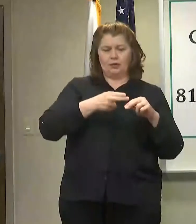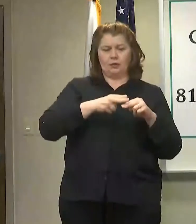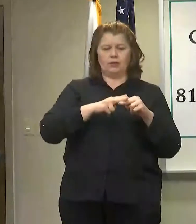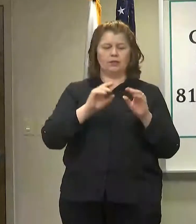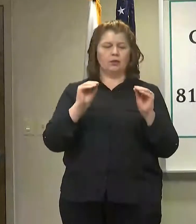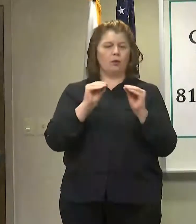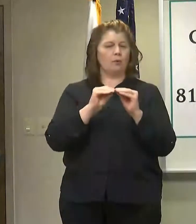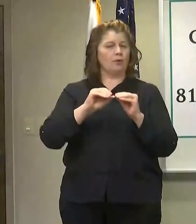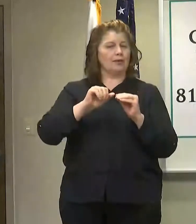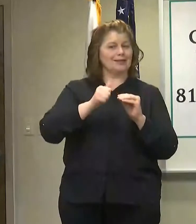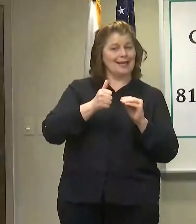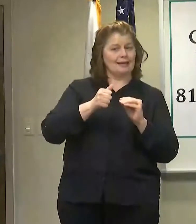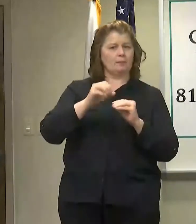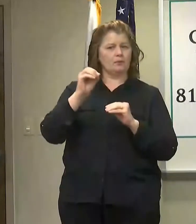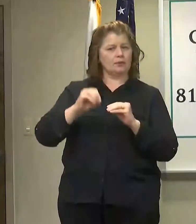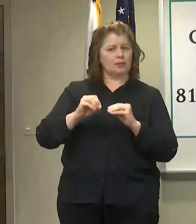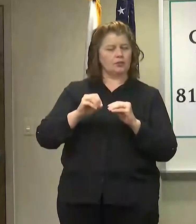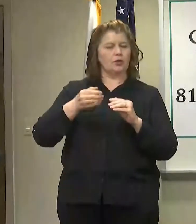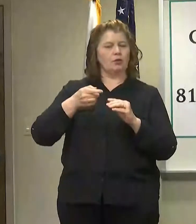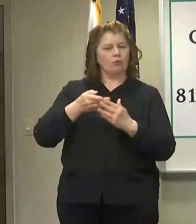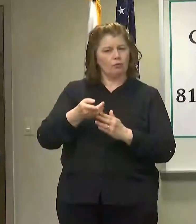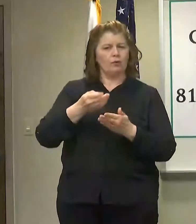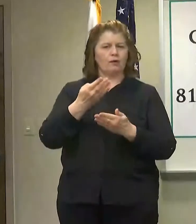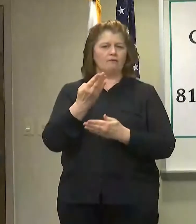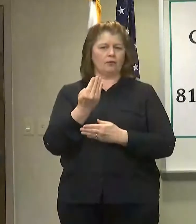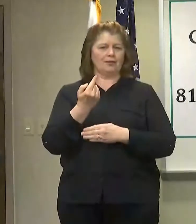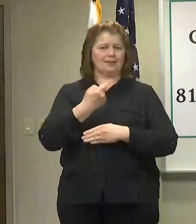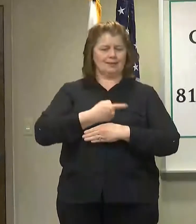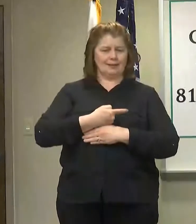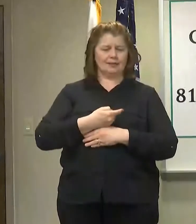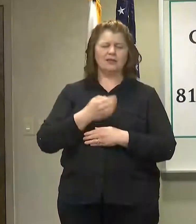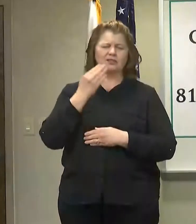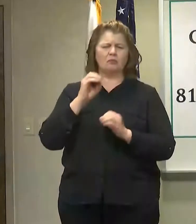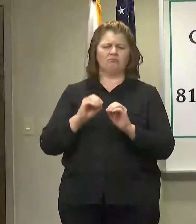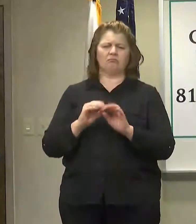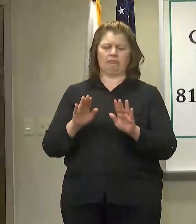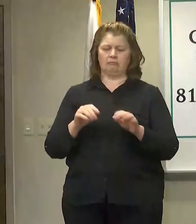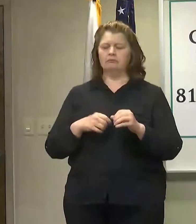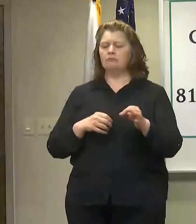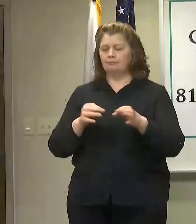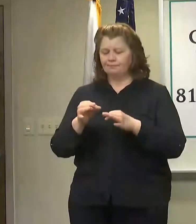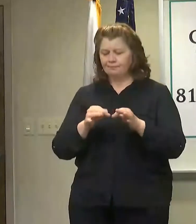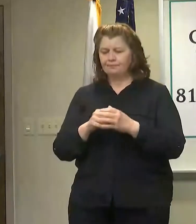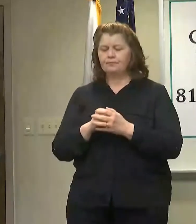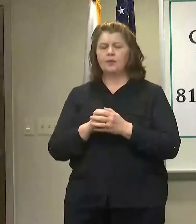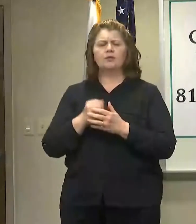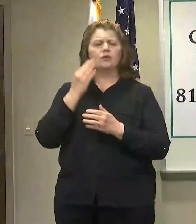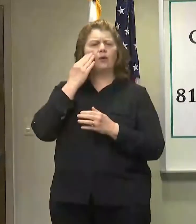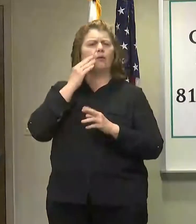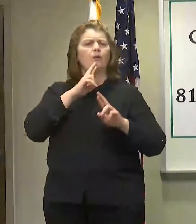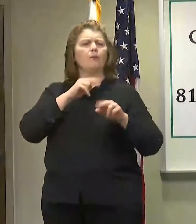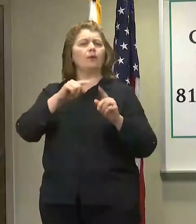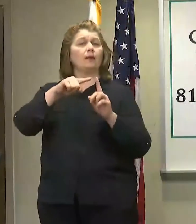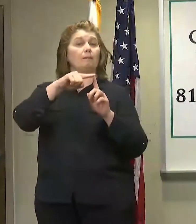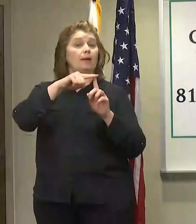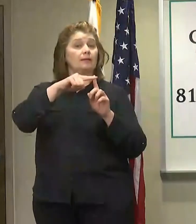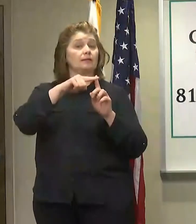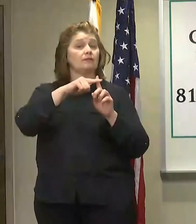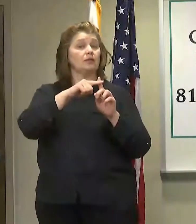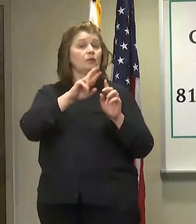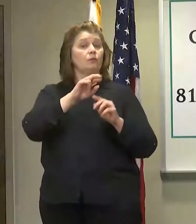14-day period. So let me break that down in plain English for everybody. So I've been reporting out your positivity rate, and we've been below